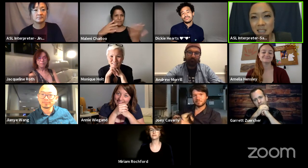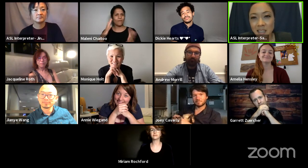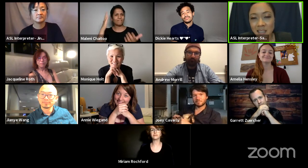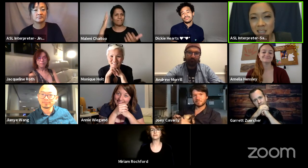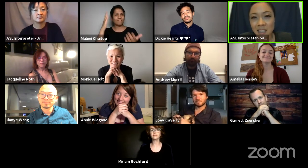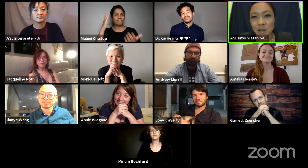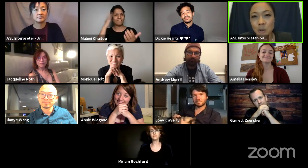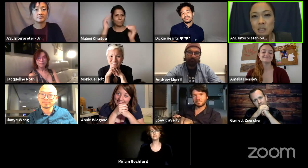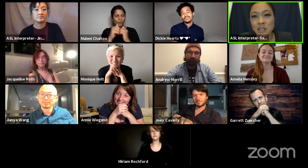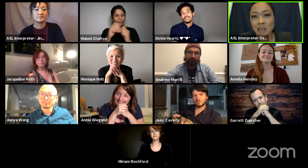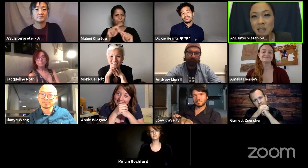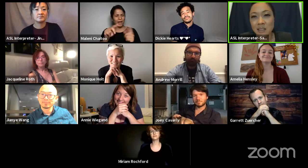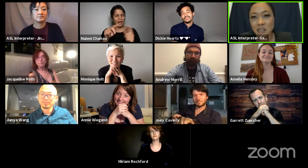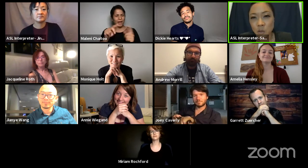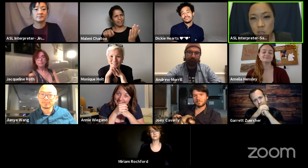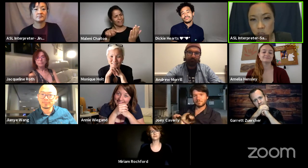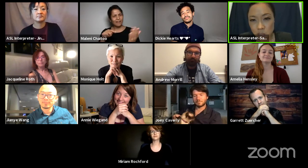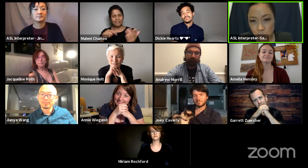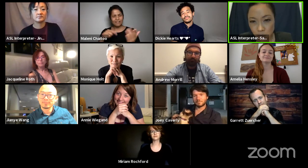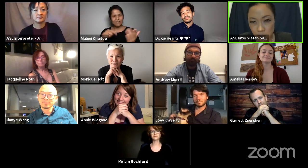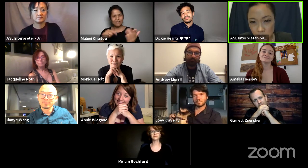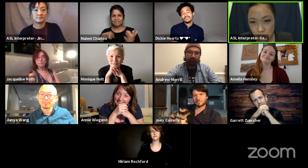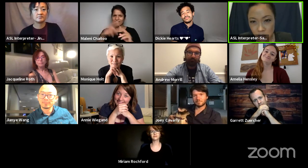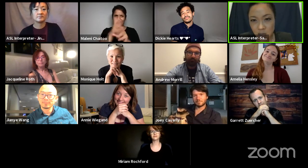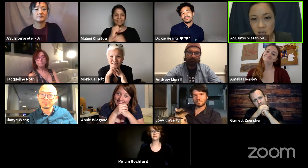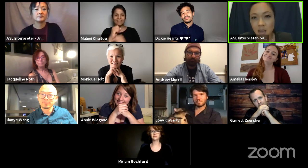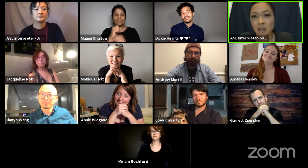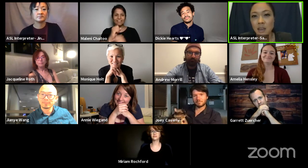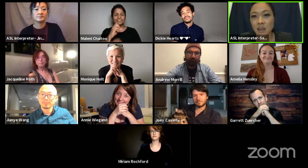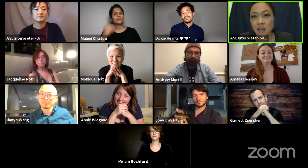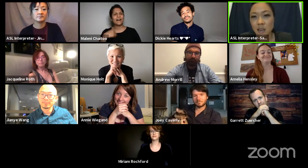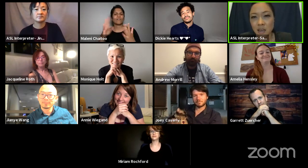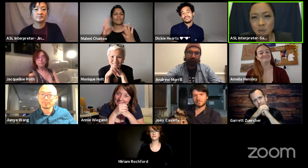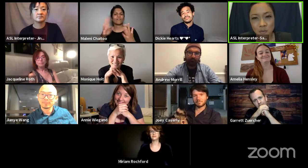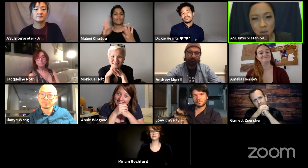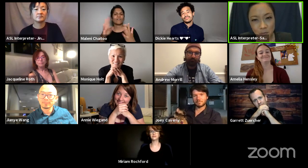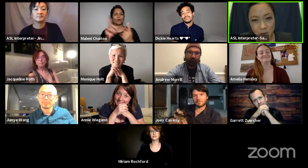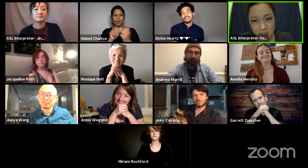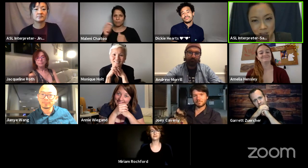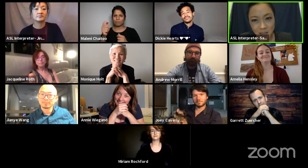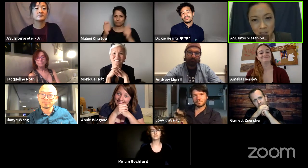And then I noticed the ASL linguistics portion and it was very fascinating.